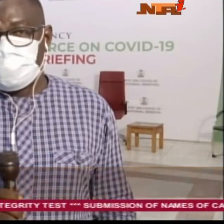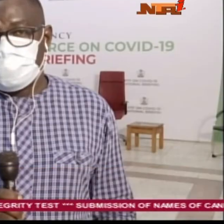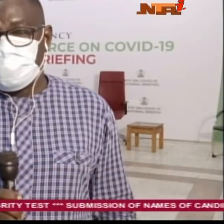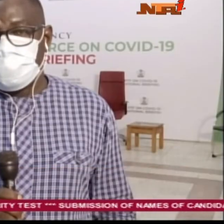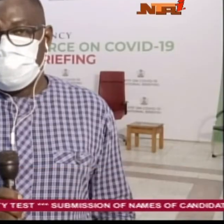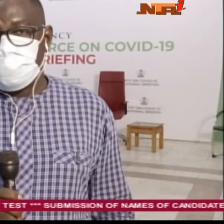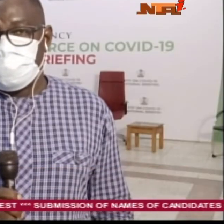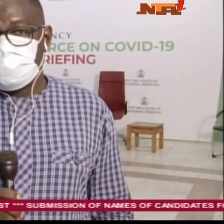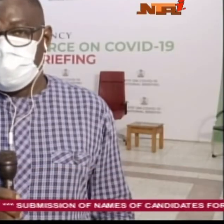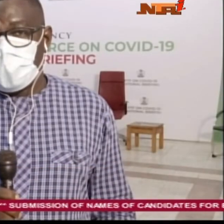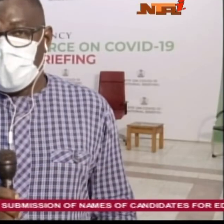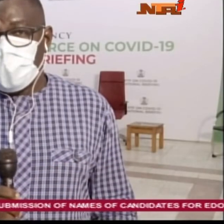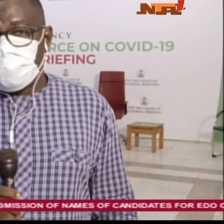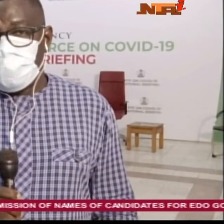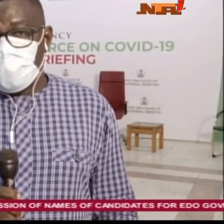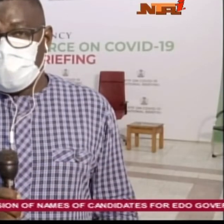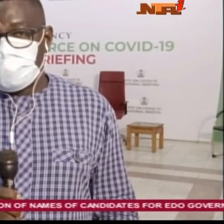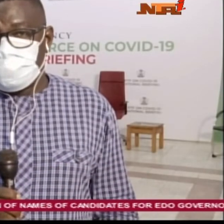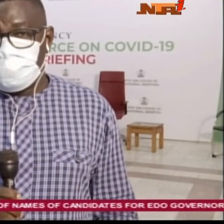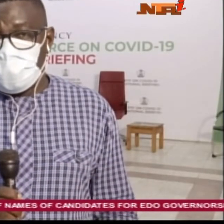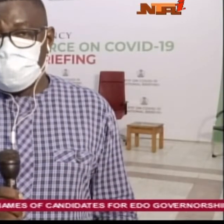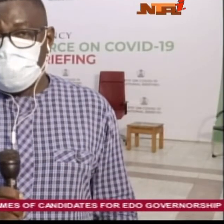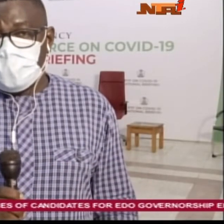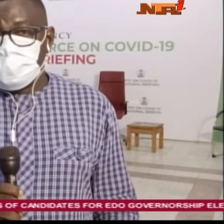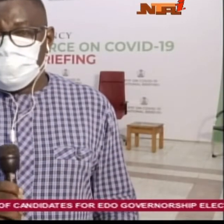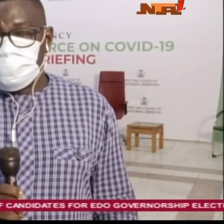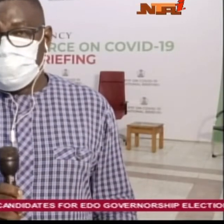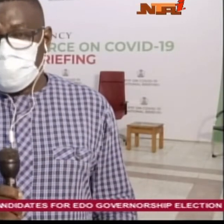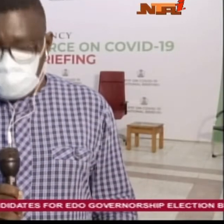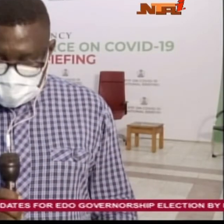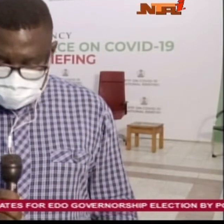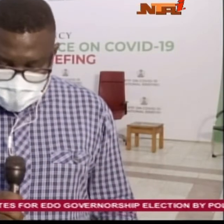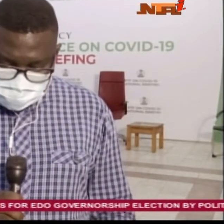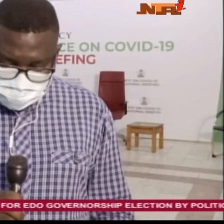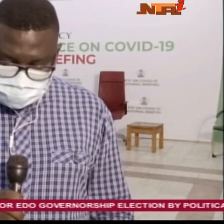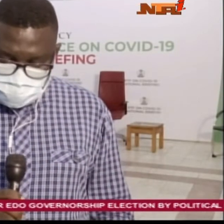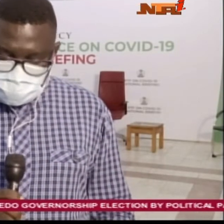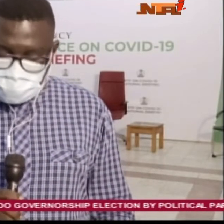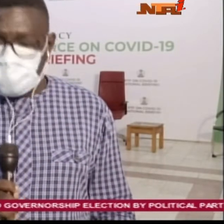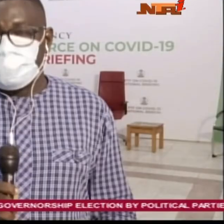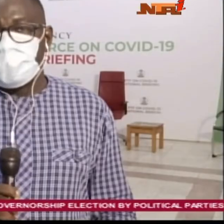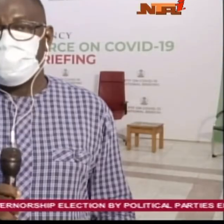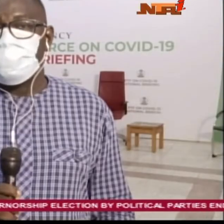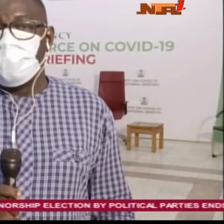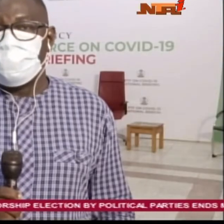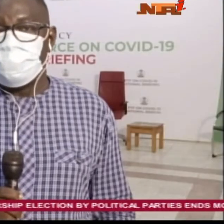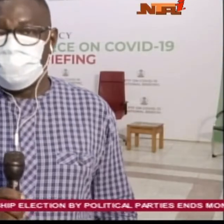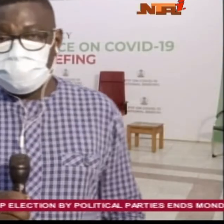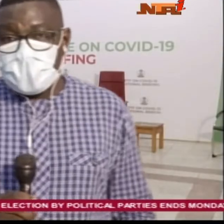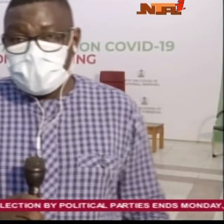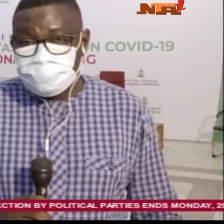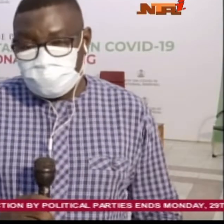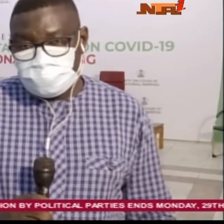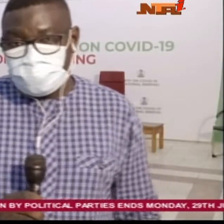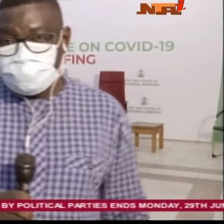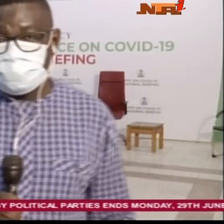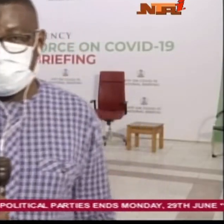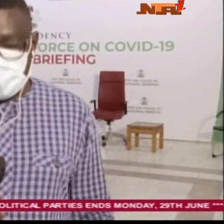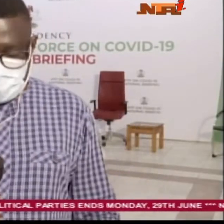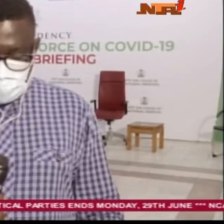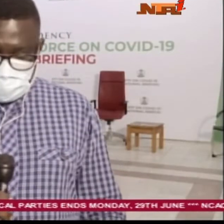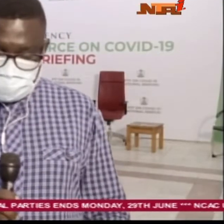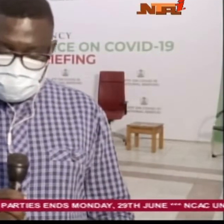last a period of 4 weeks from June 30th to midnight of July